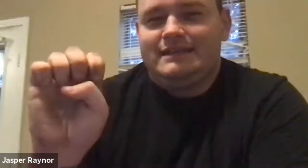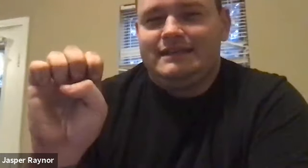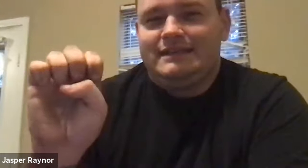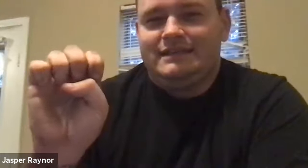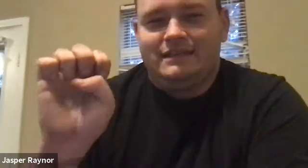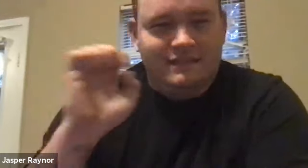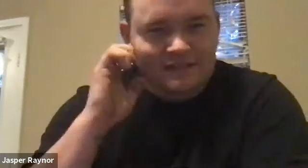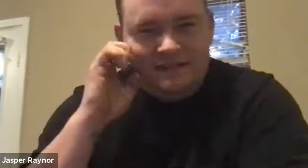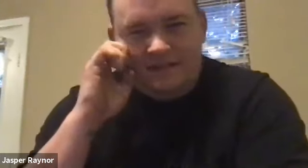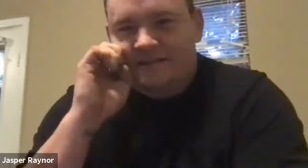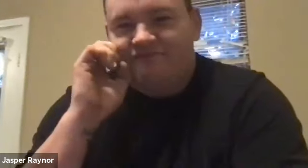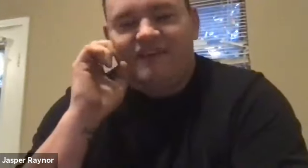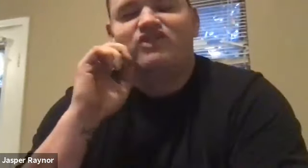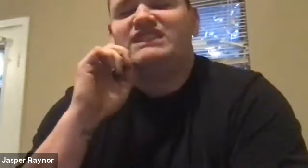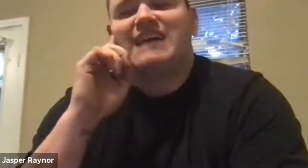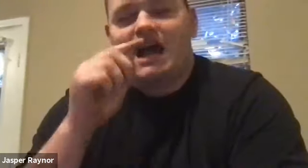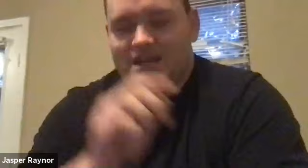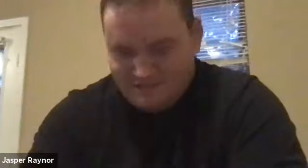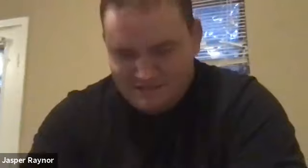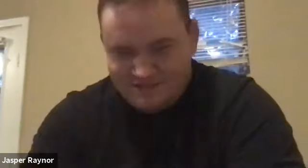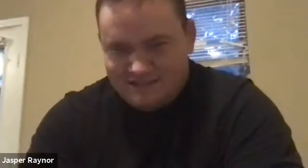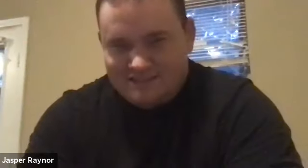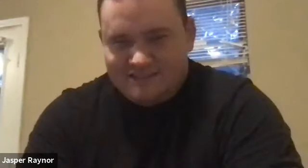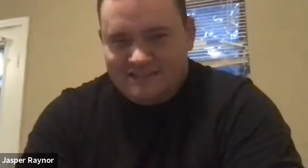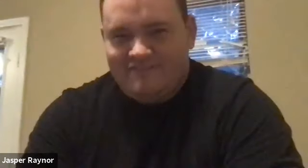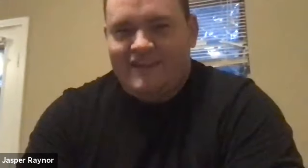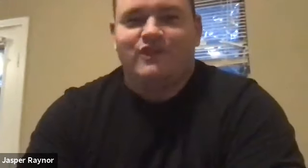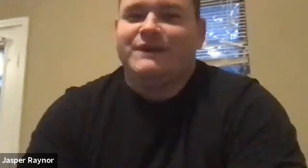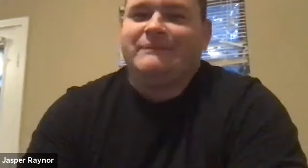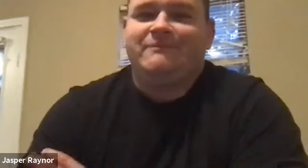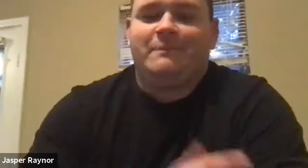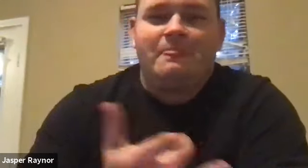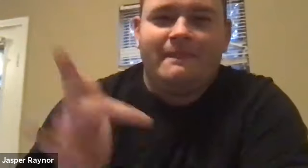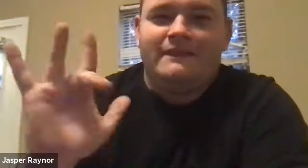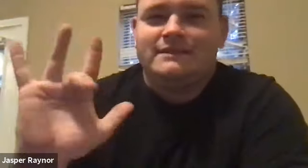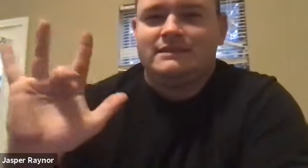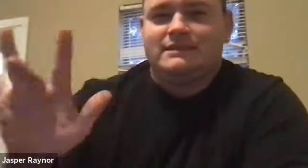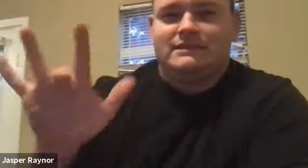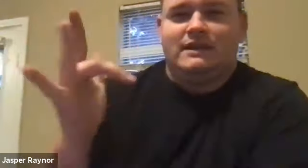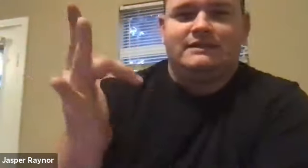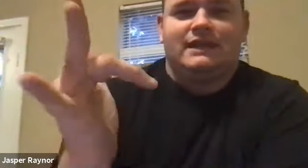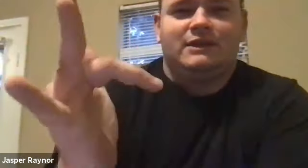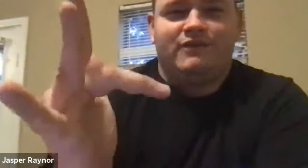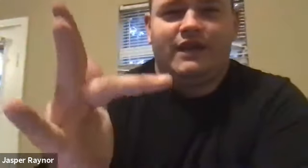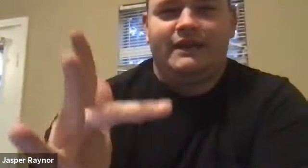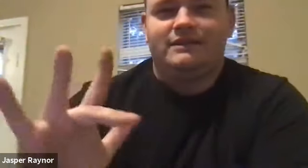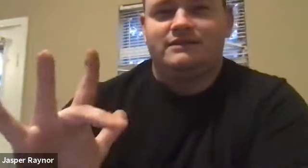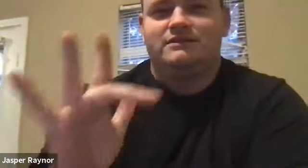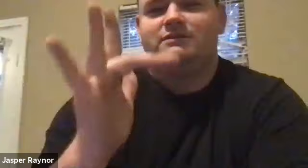Faborite. Favorita. Favorite. You have this how you have your hand,